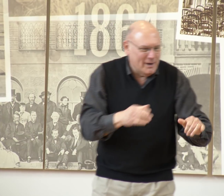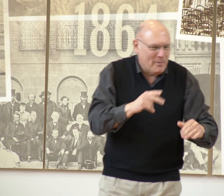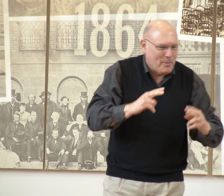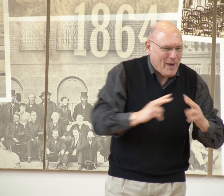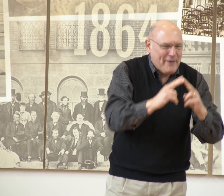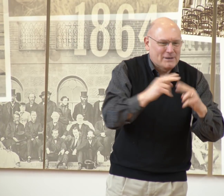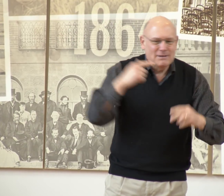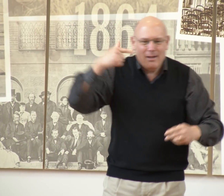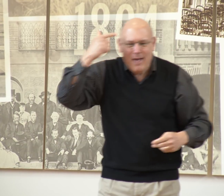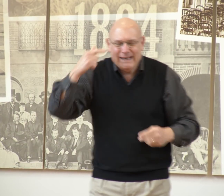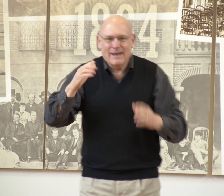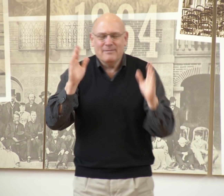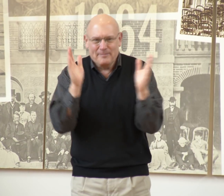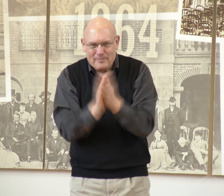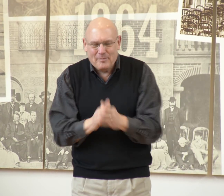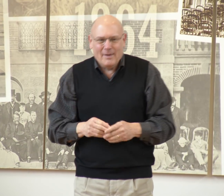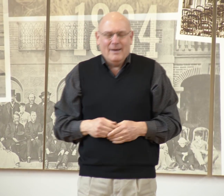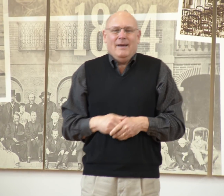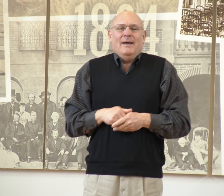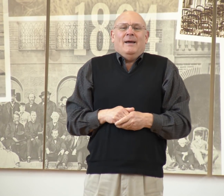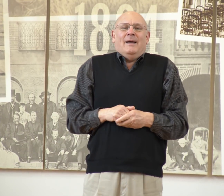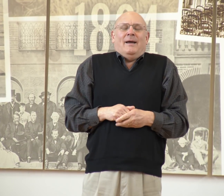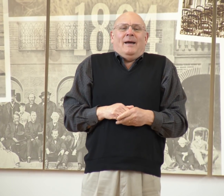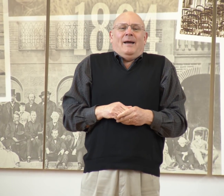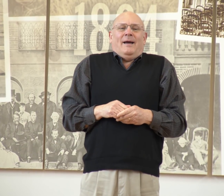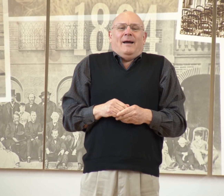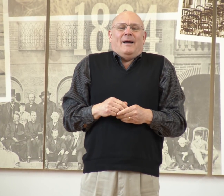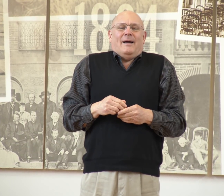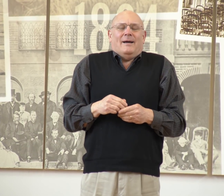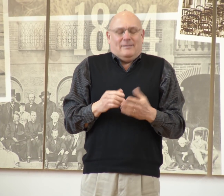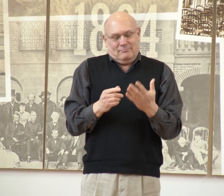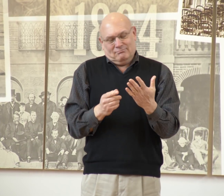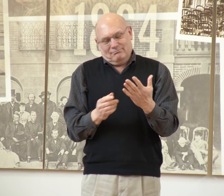When he was in Chicago, New York, Paris, London, anywhere.